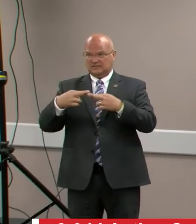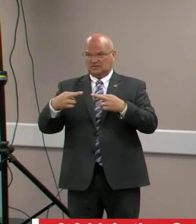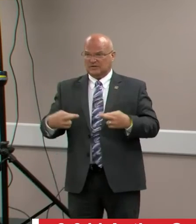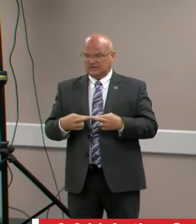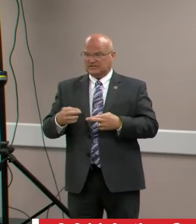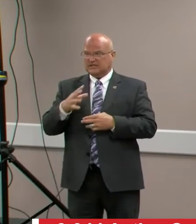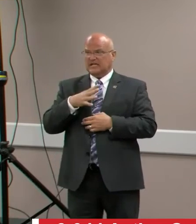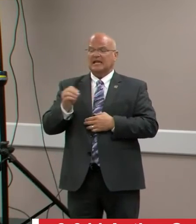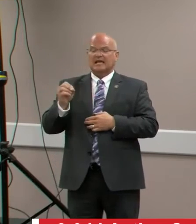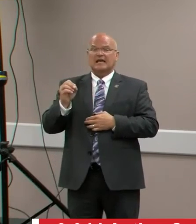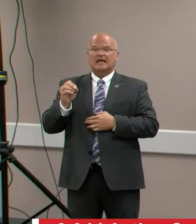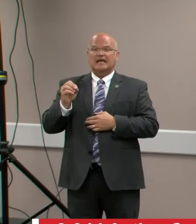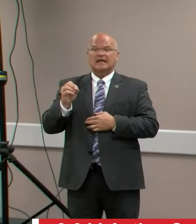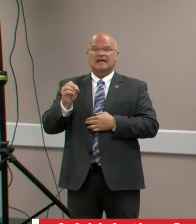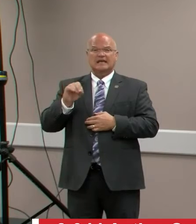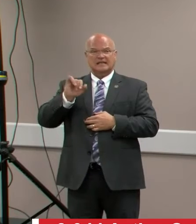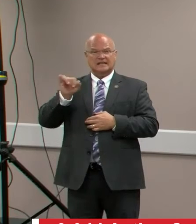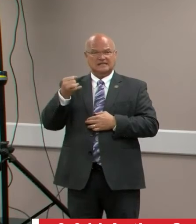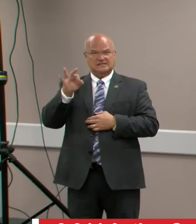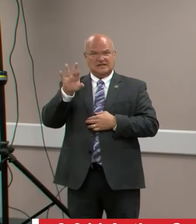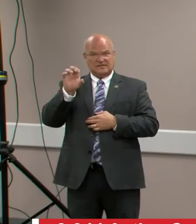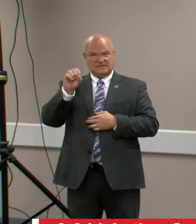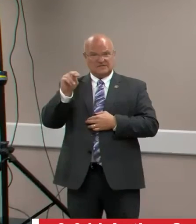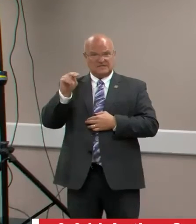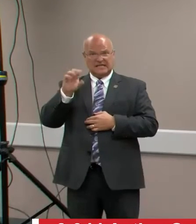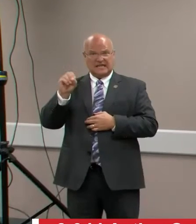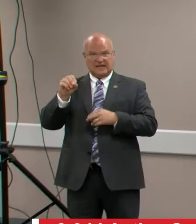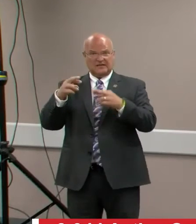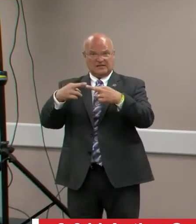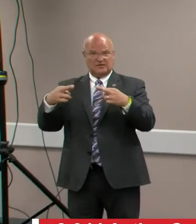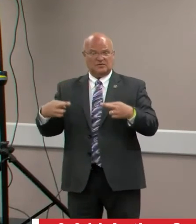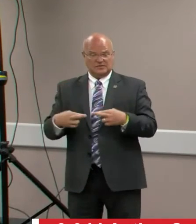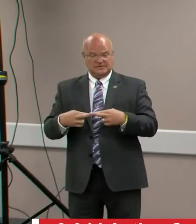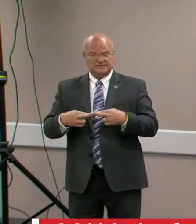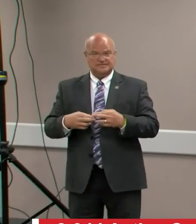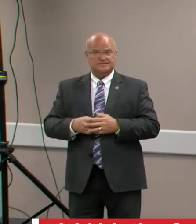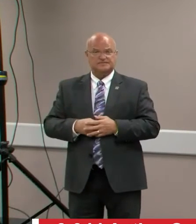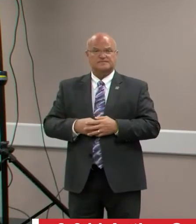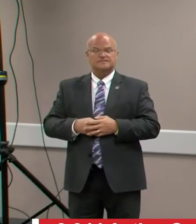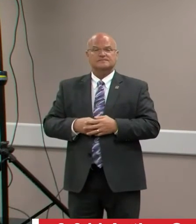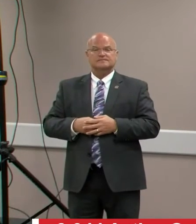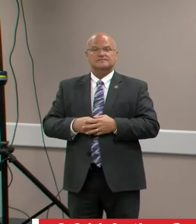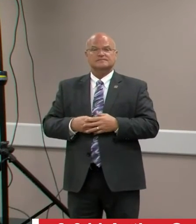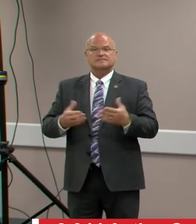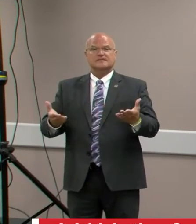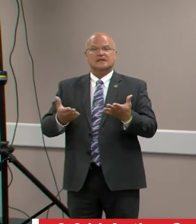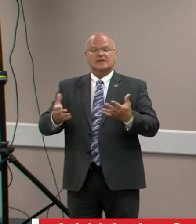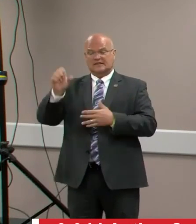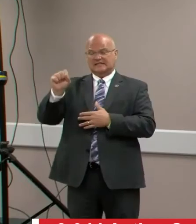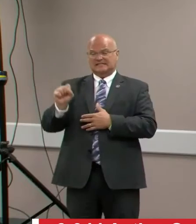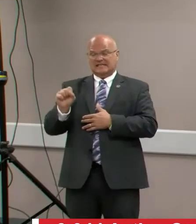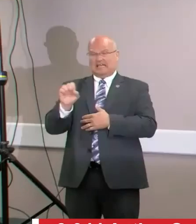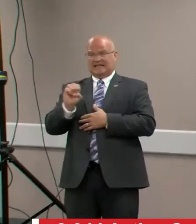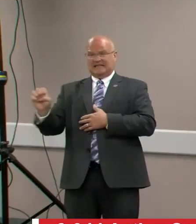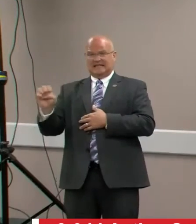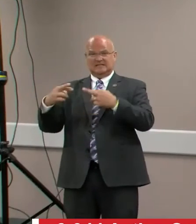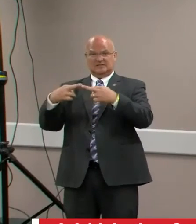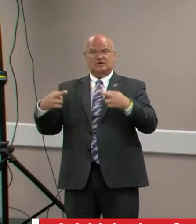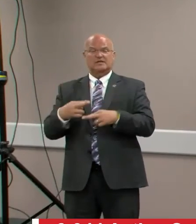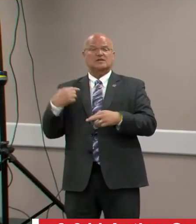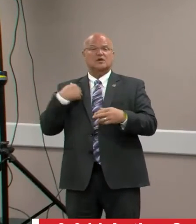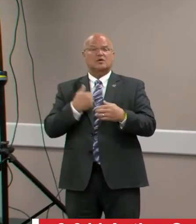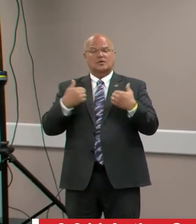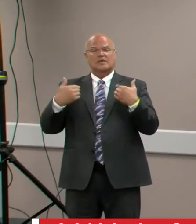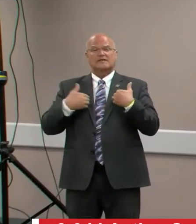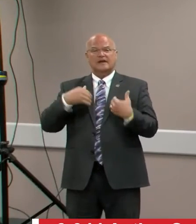Region and to Jefferson County in particular. In the Southeast Region, we